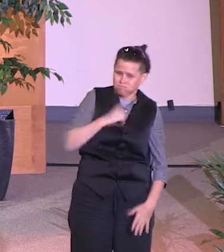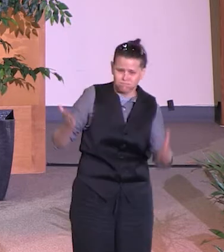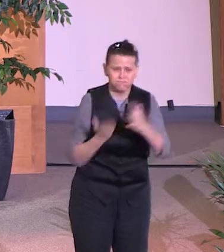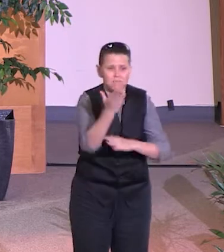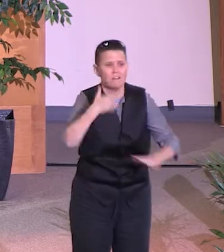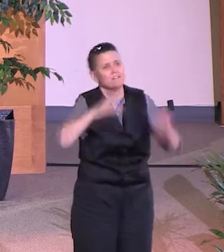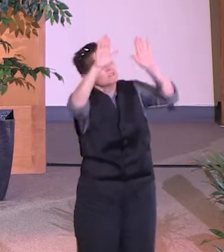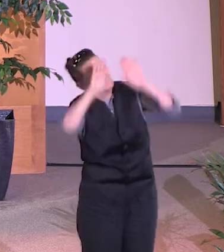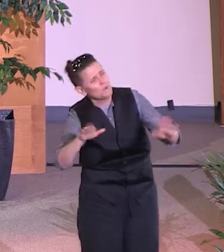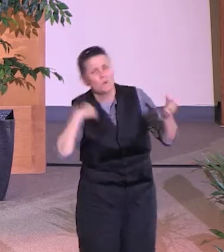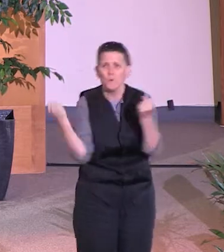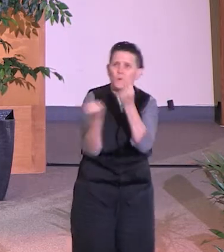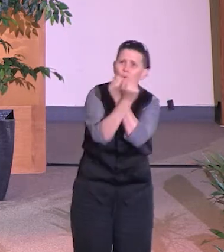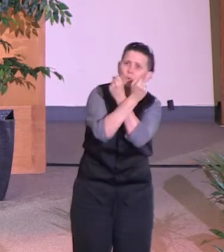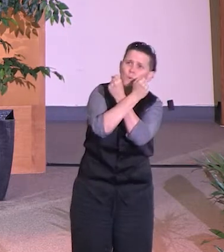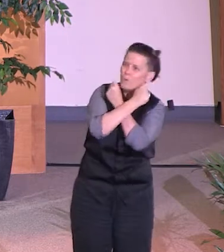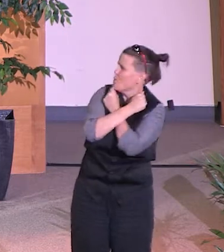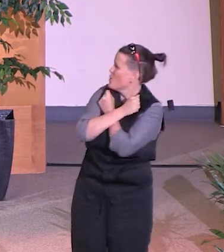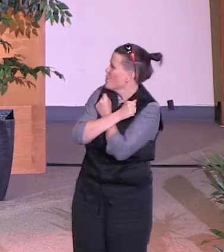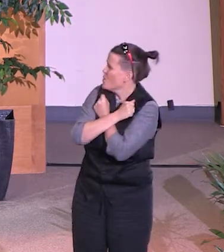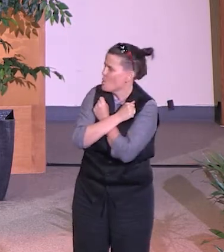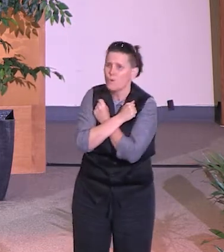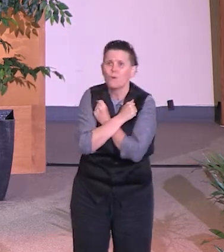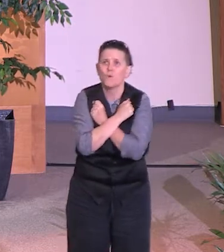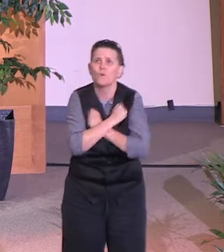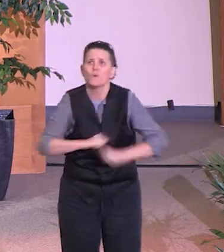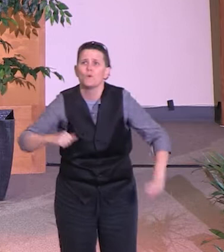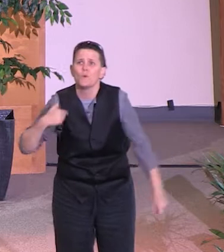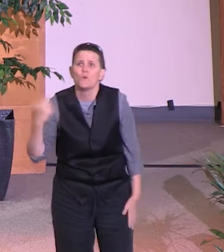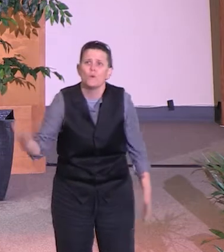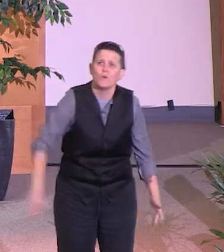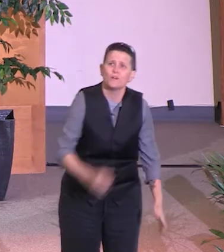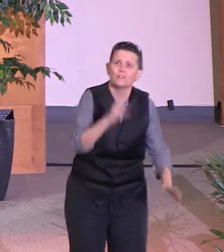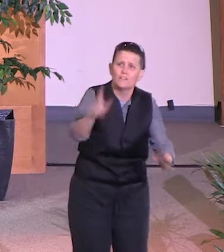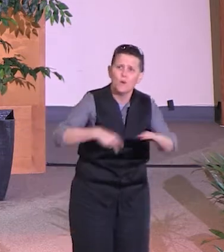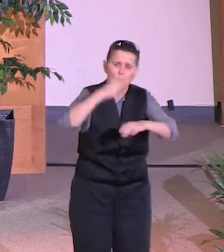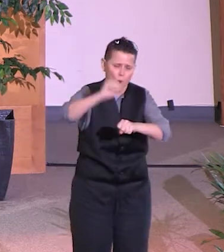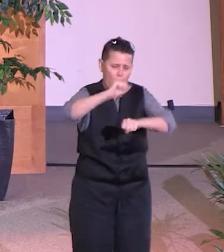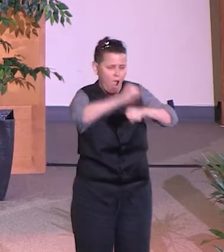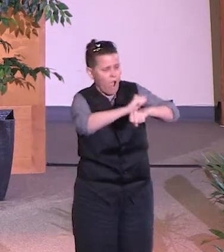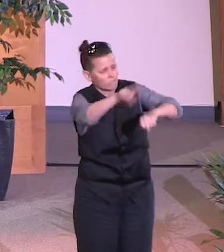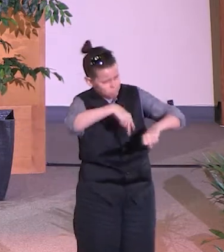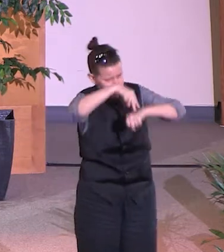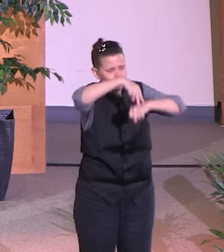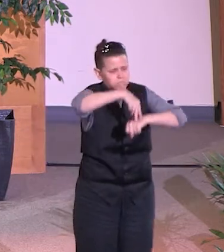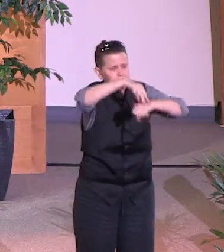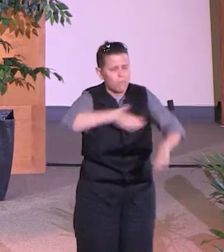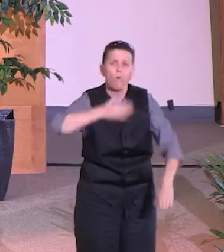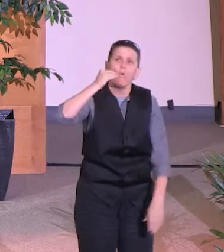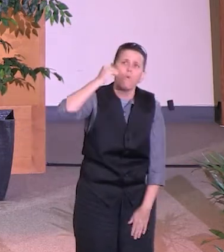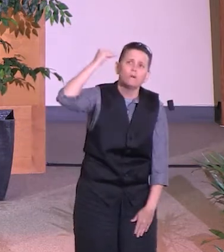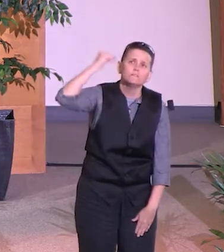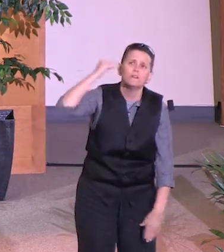wondrous love. Stand on the rock. Yes, Lord. Yes, it did. Stand on the rock. It's gonna be my